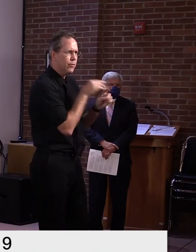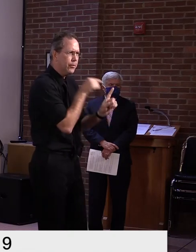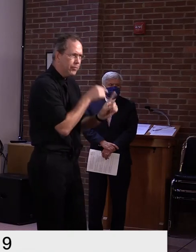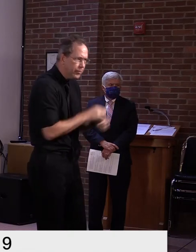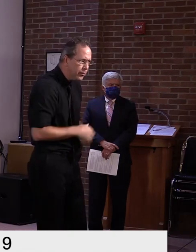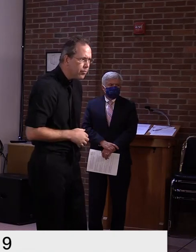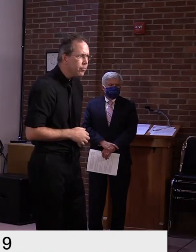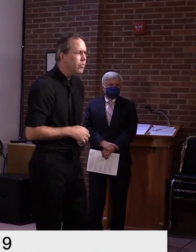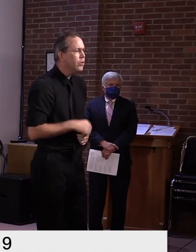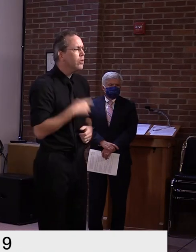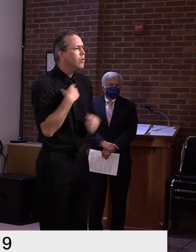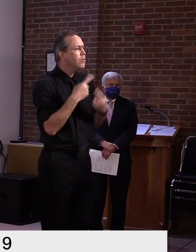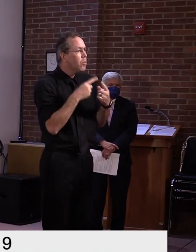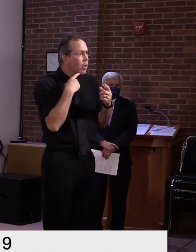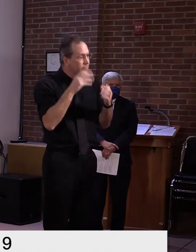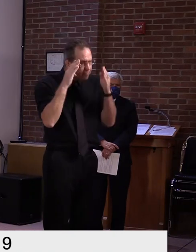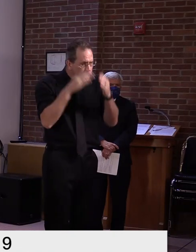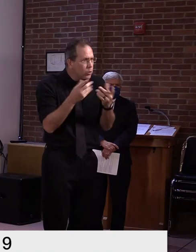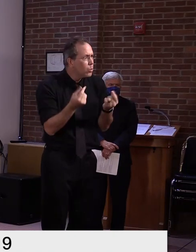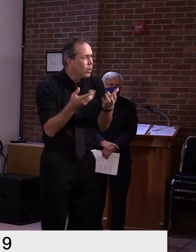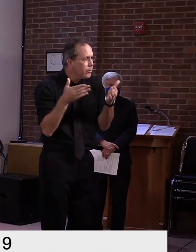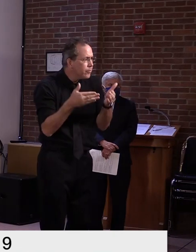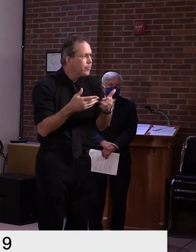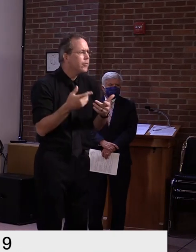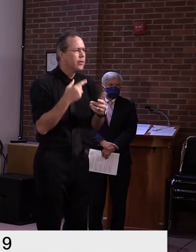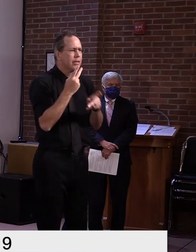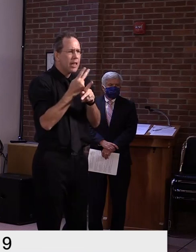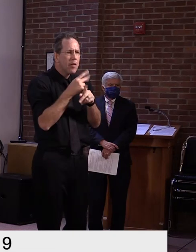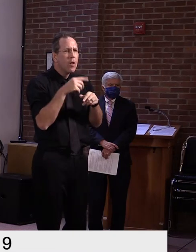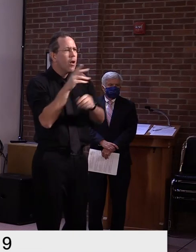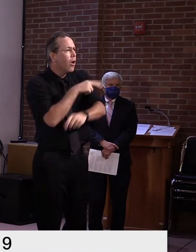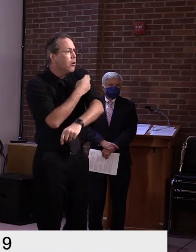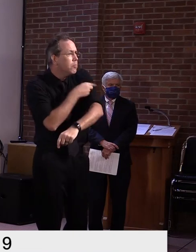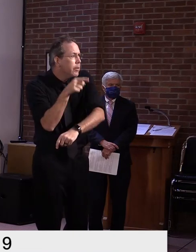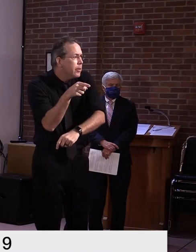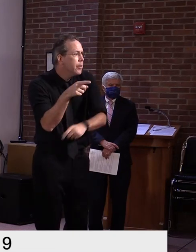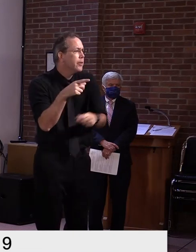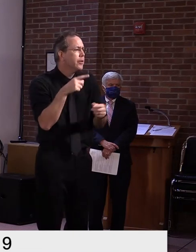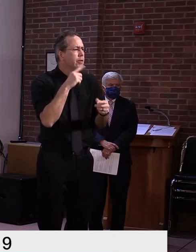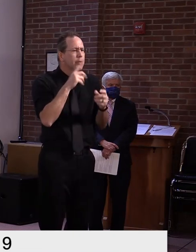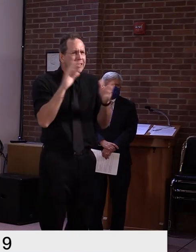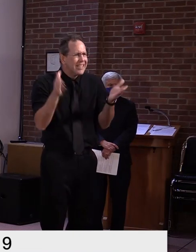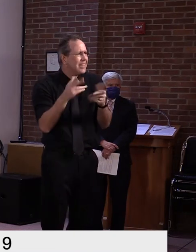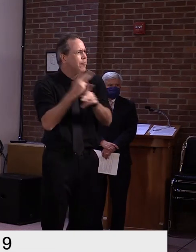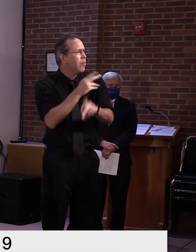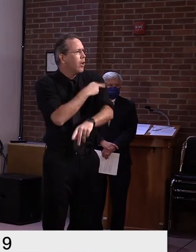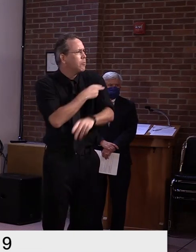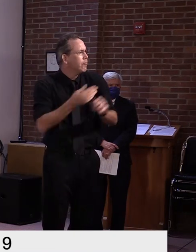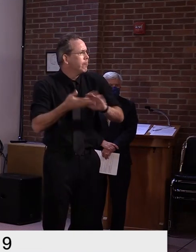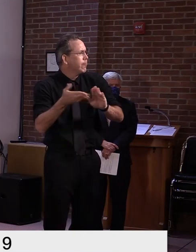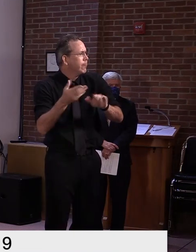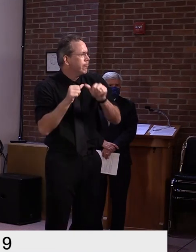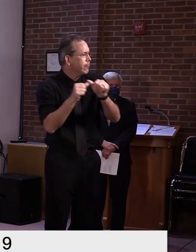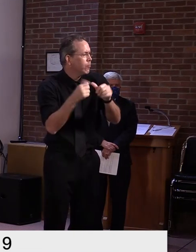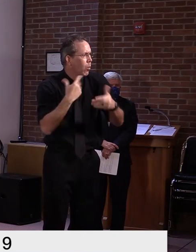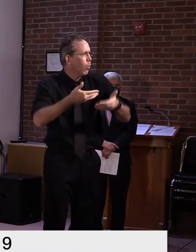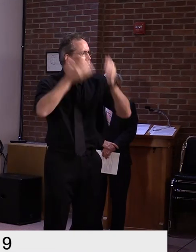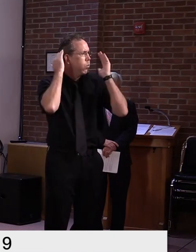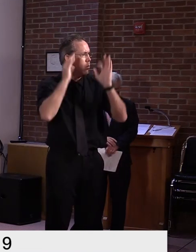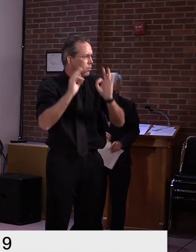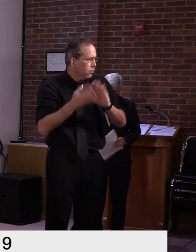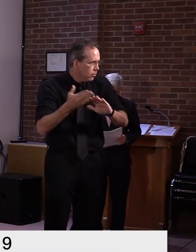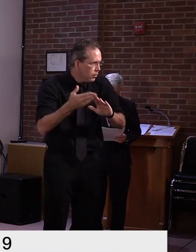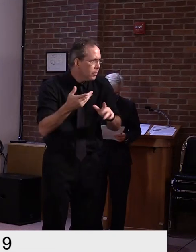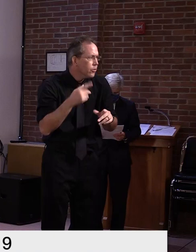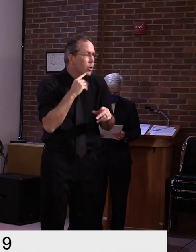sector, working to stabilize our hospitals and smaller practices and support those frontline workers who put their safety